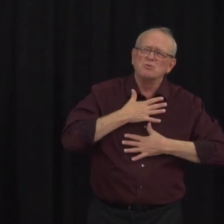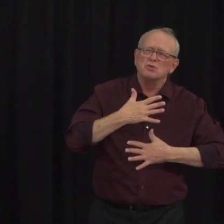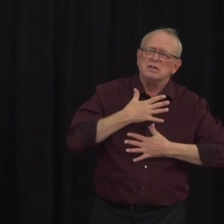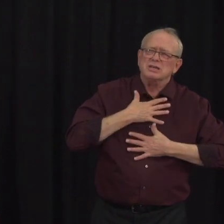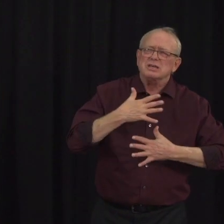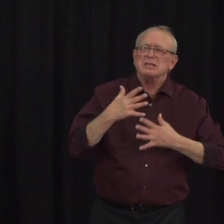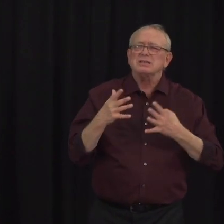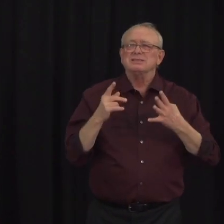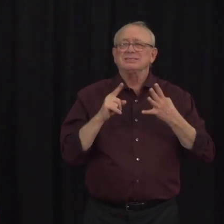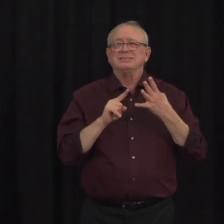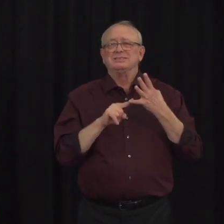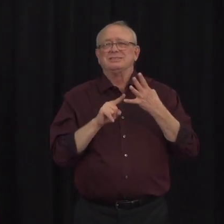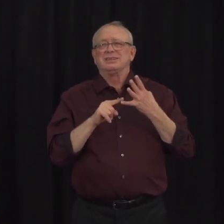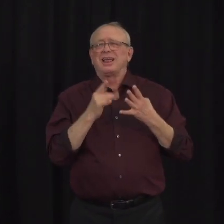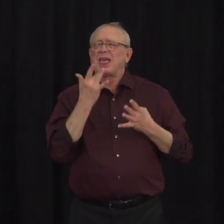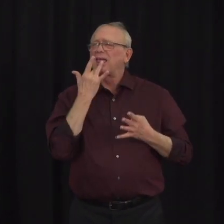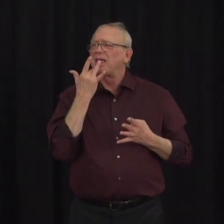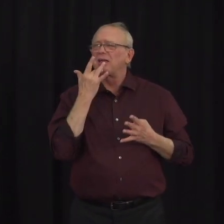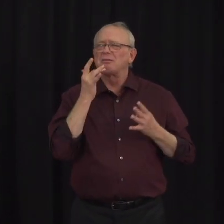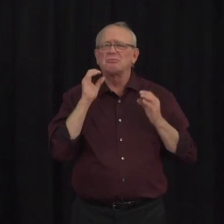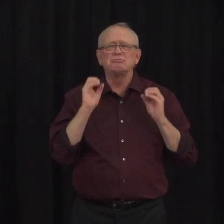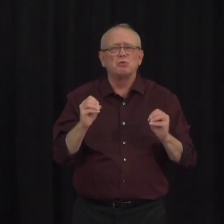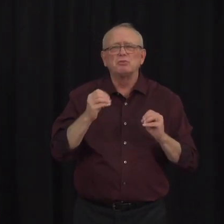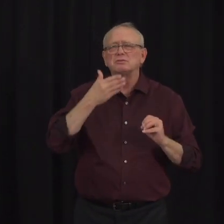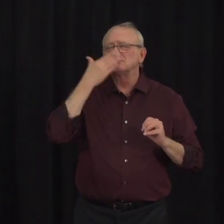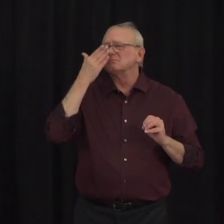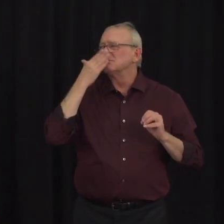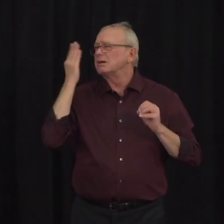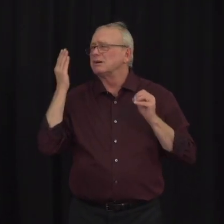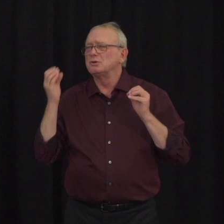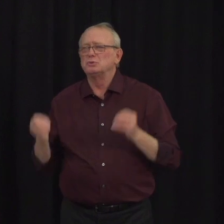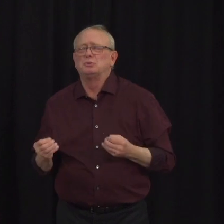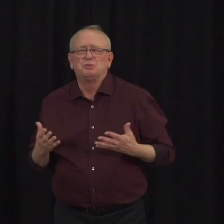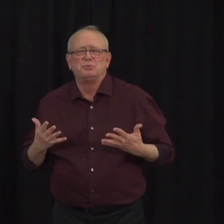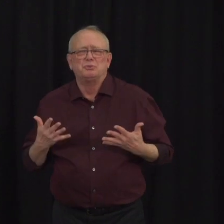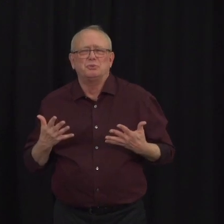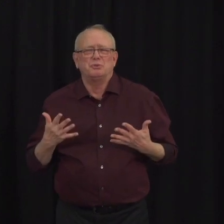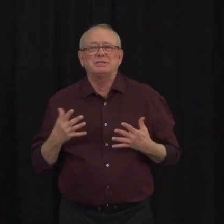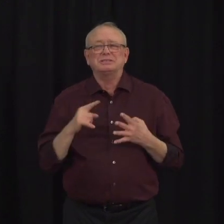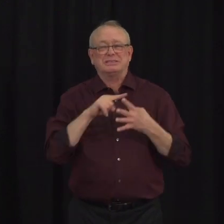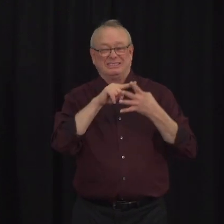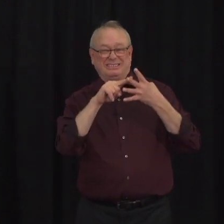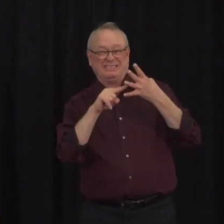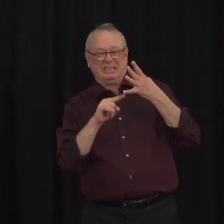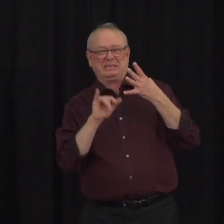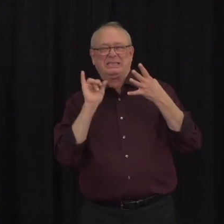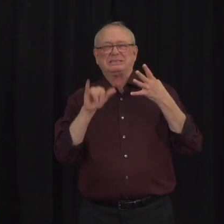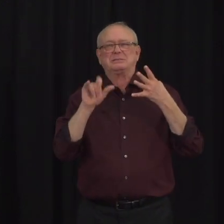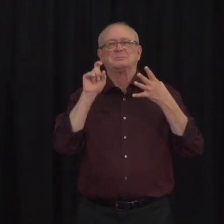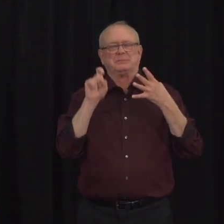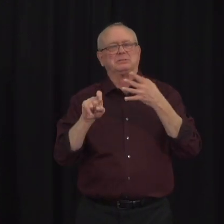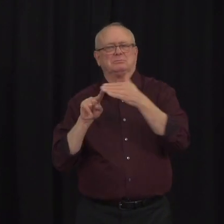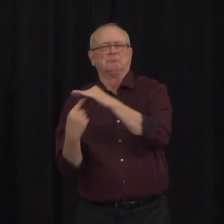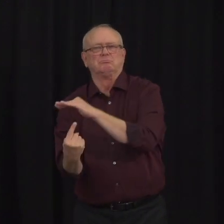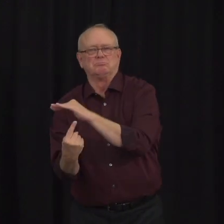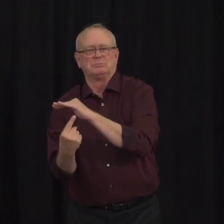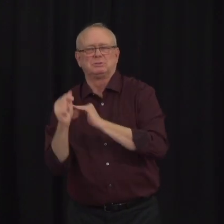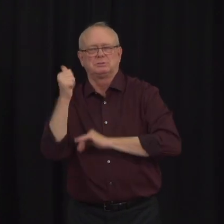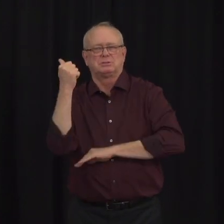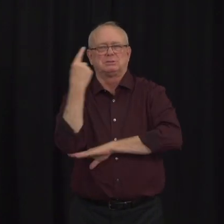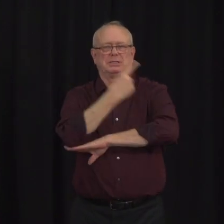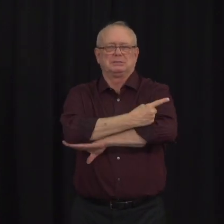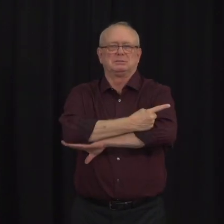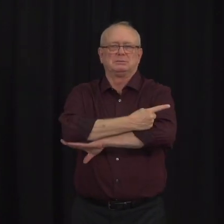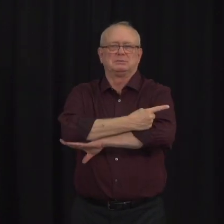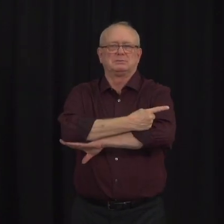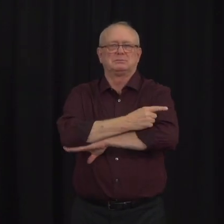of loss of taste or smell, must still isolate for 10 days or have a negative test result and